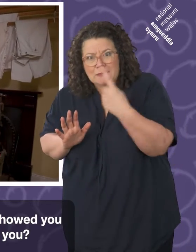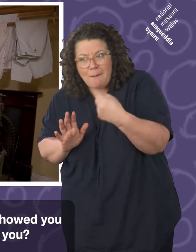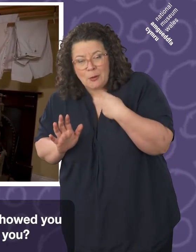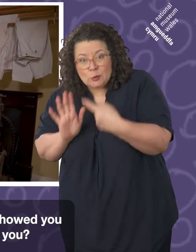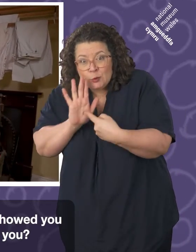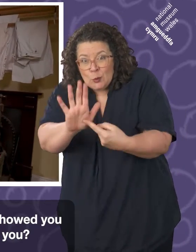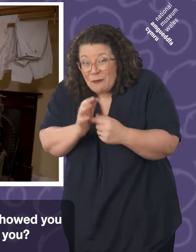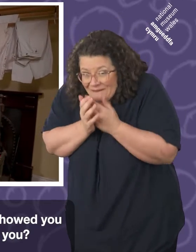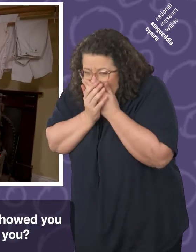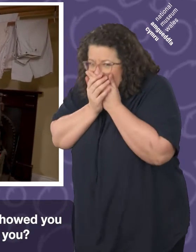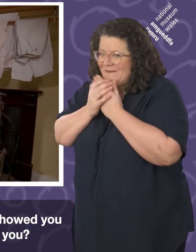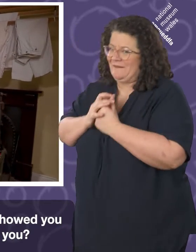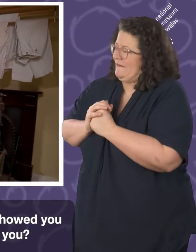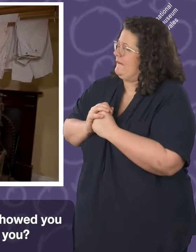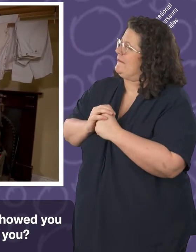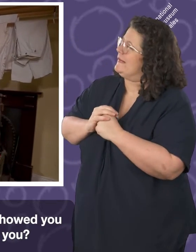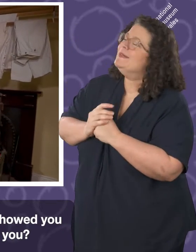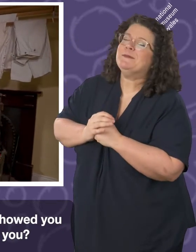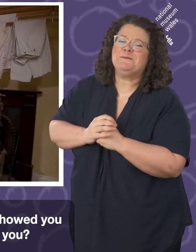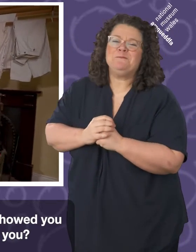I showed you his trons, will you?